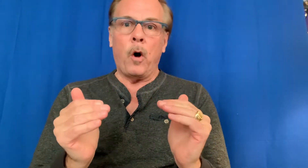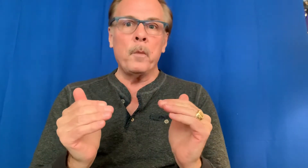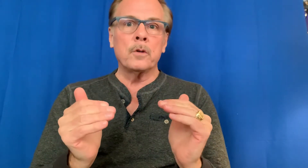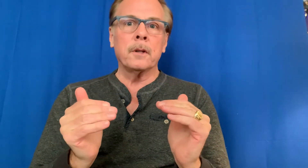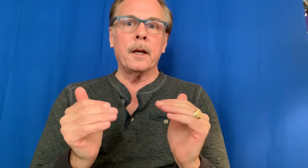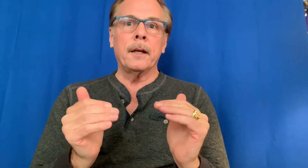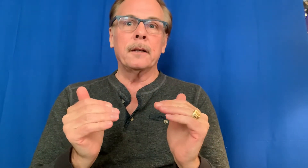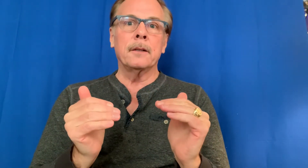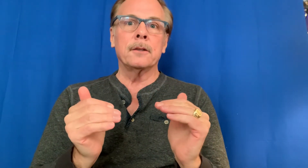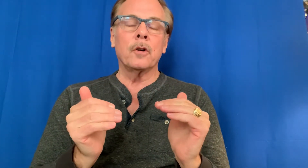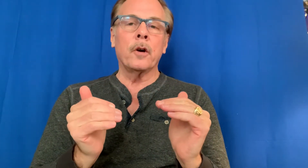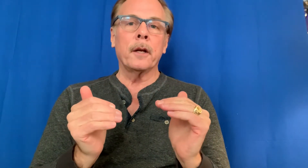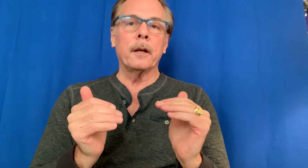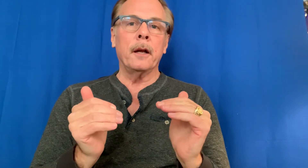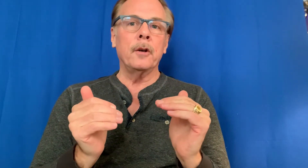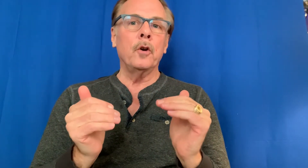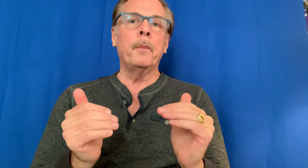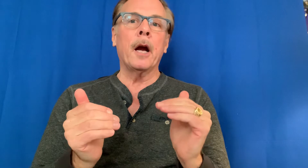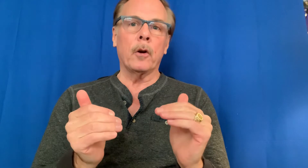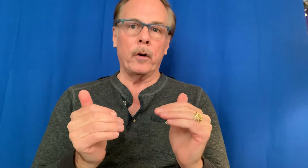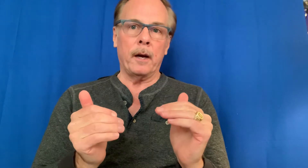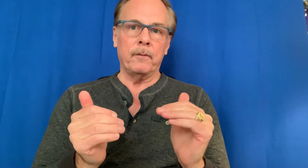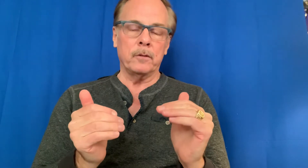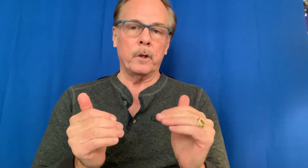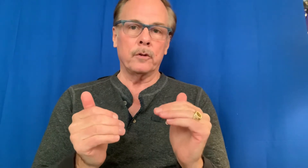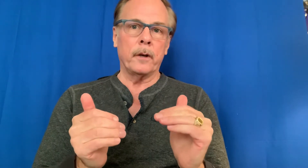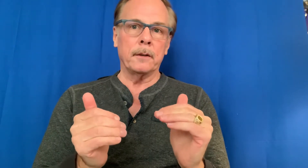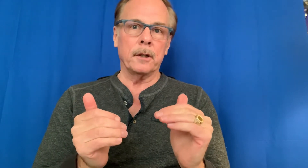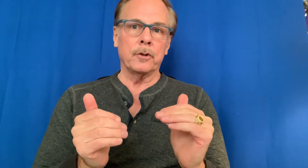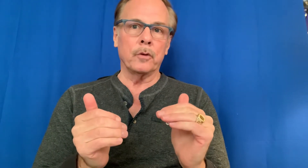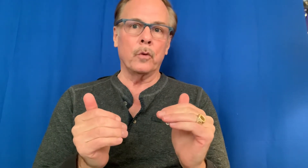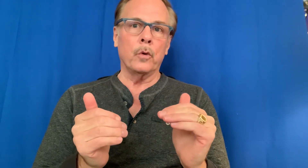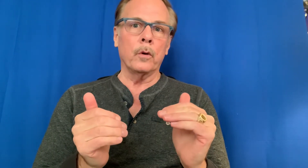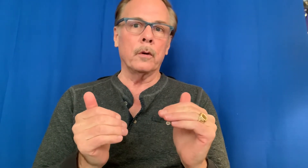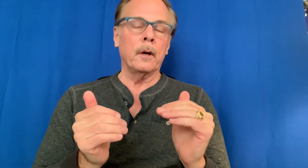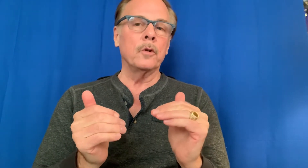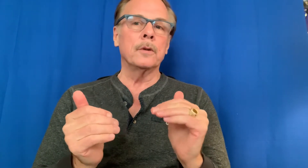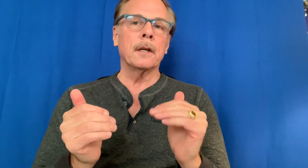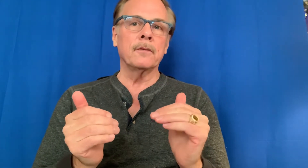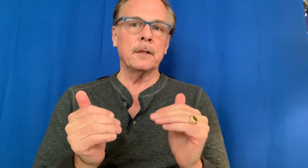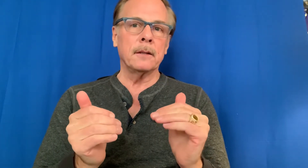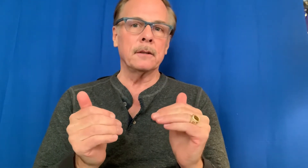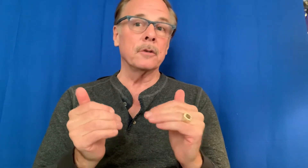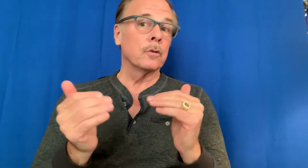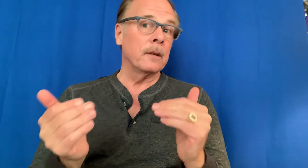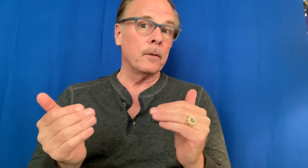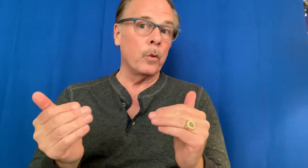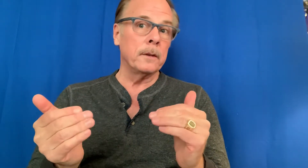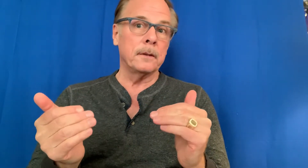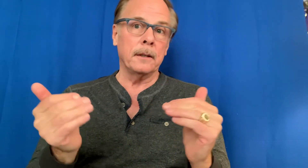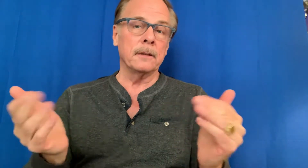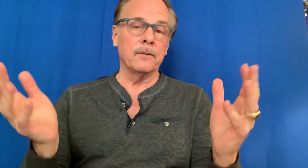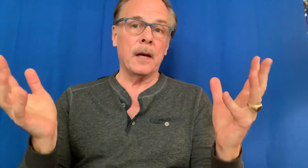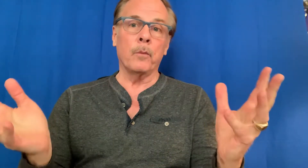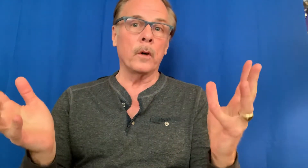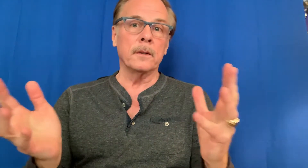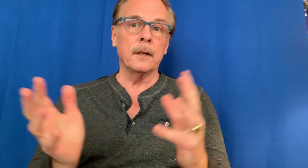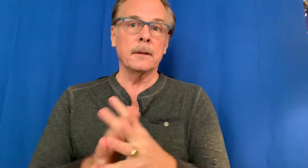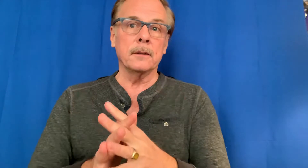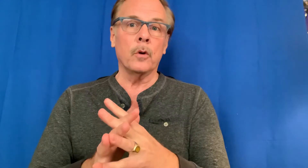Almost like starting a new paragraph is with a transition, or a new set of sentences, or even one sentence, if that one sentence holds